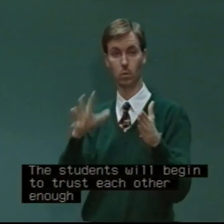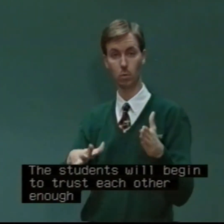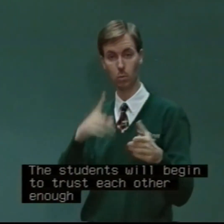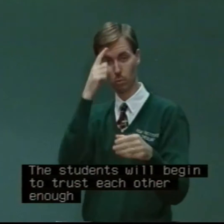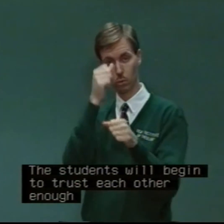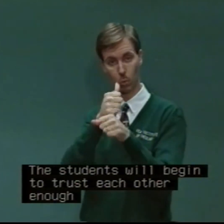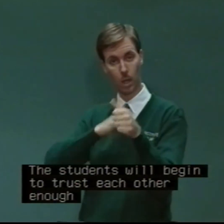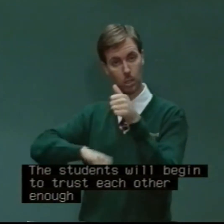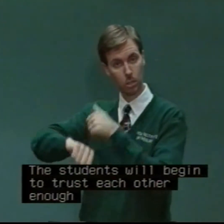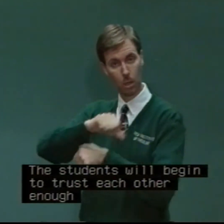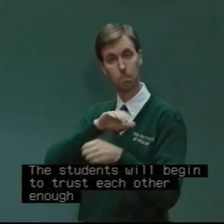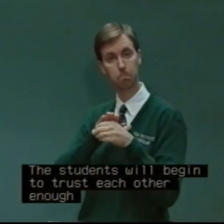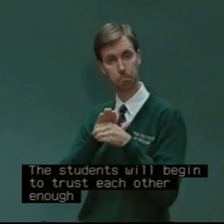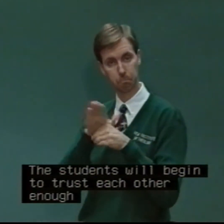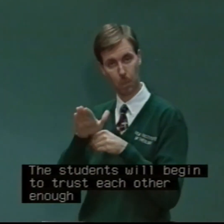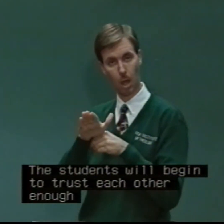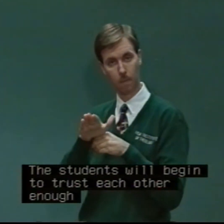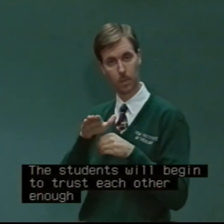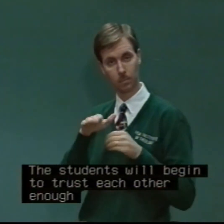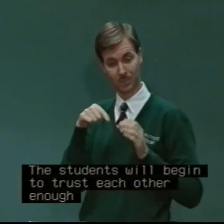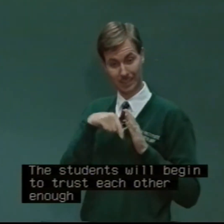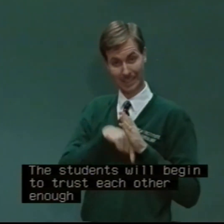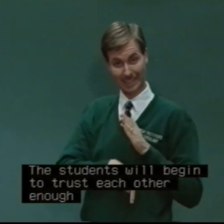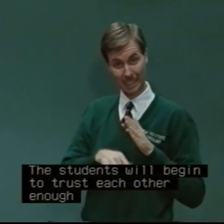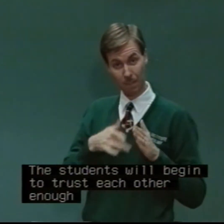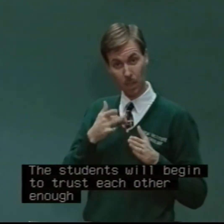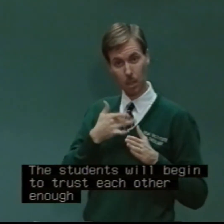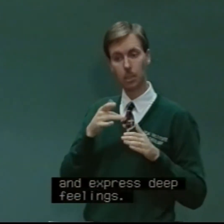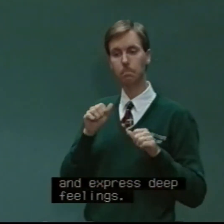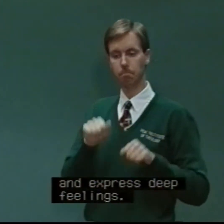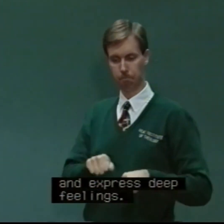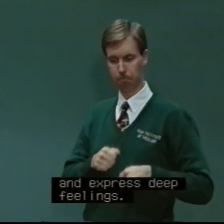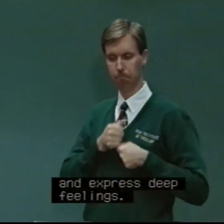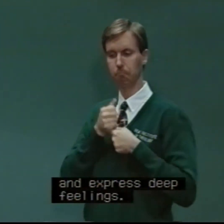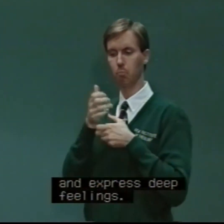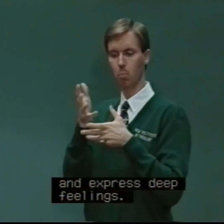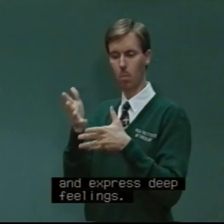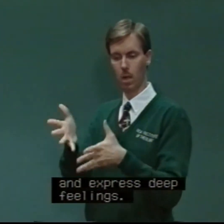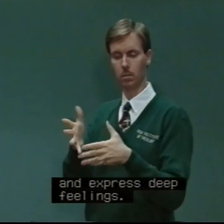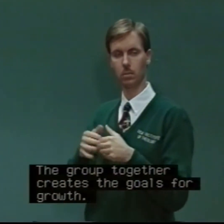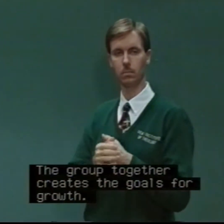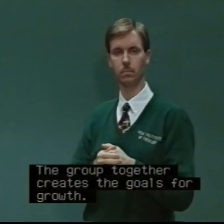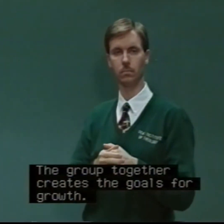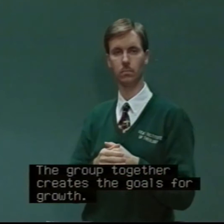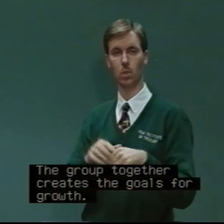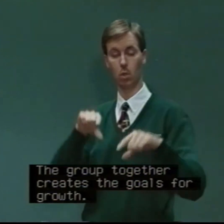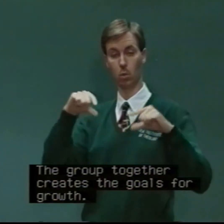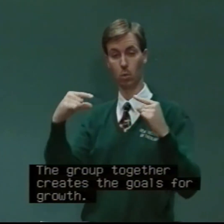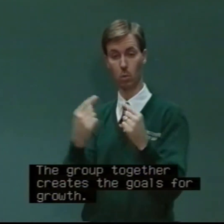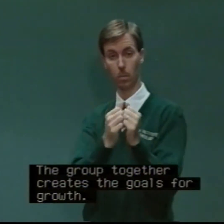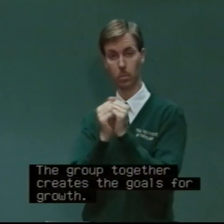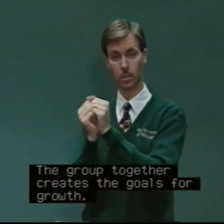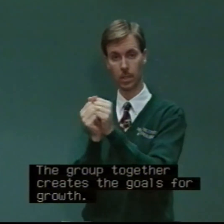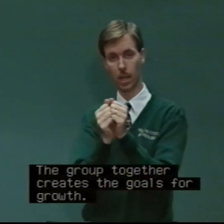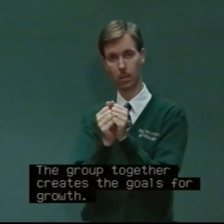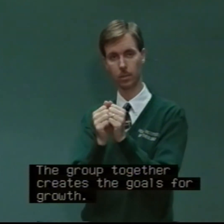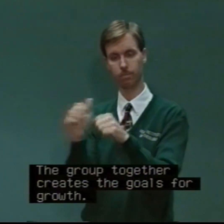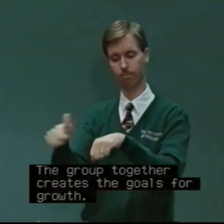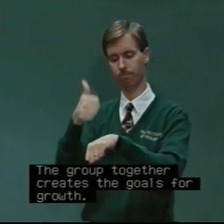The students will begin to trust each other enough. And express deep feelings. The group together creates the